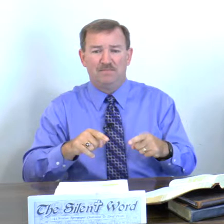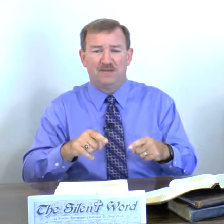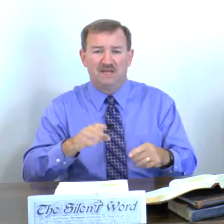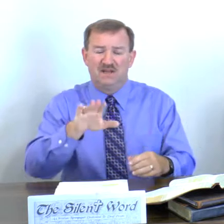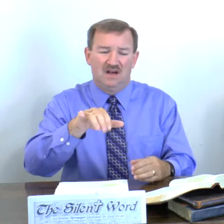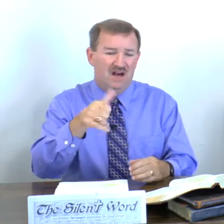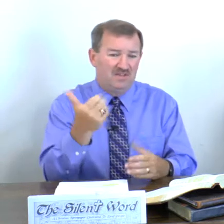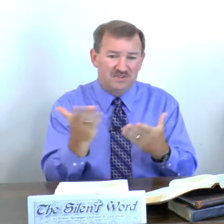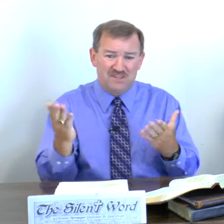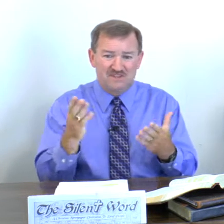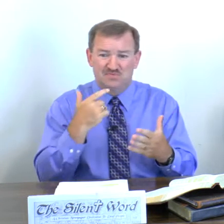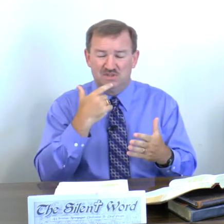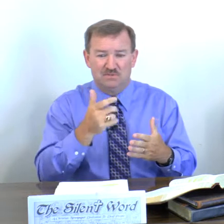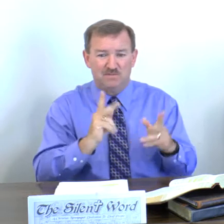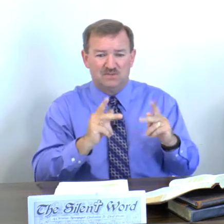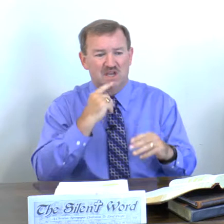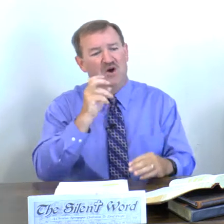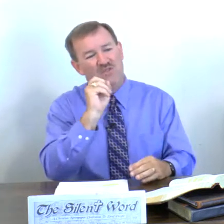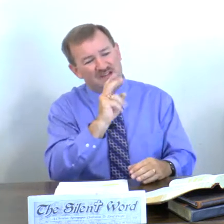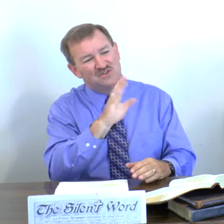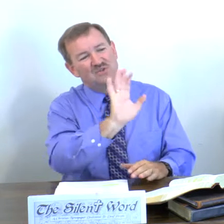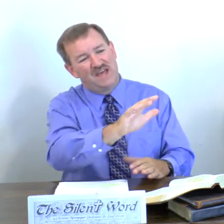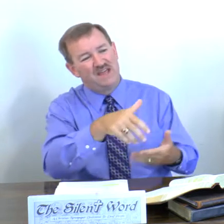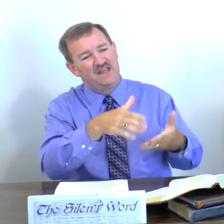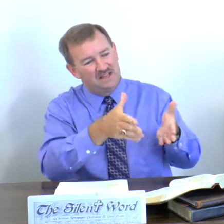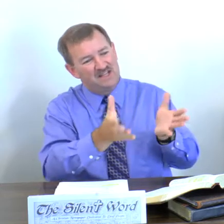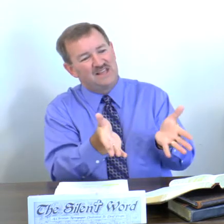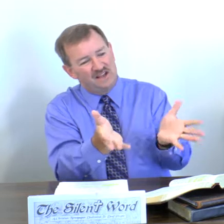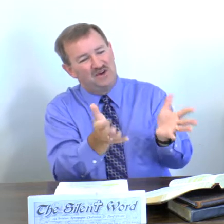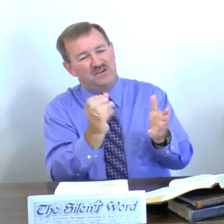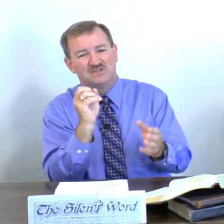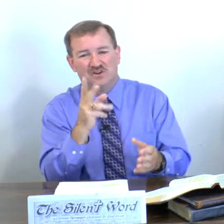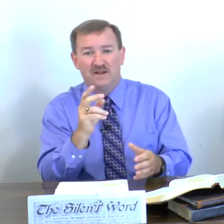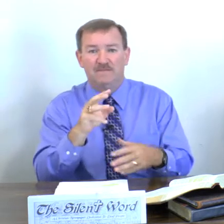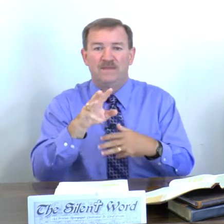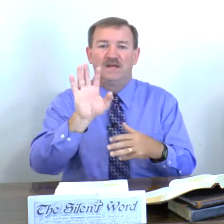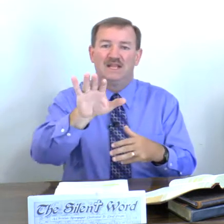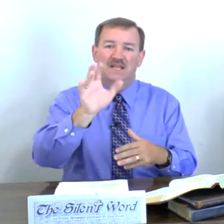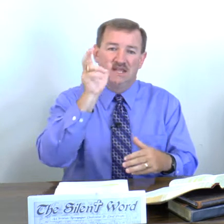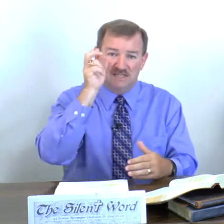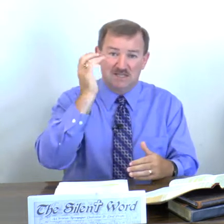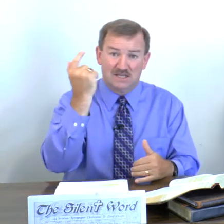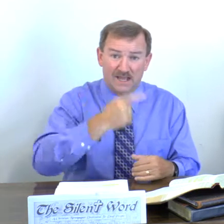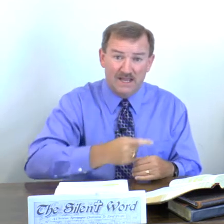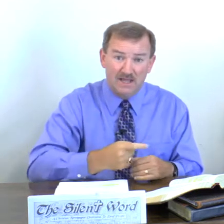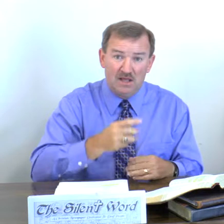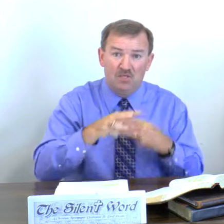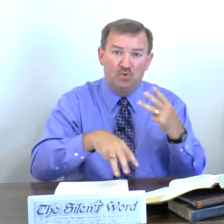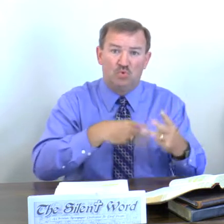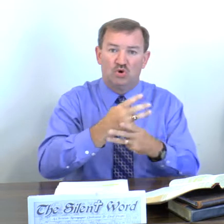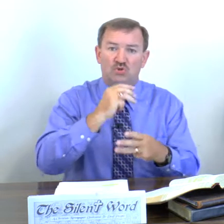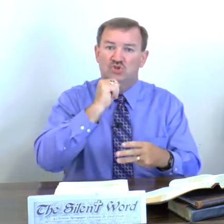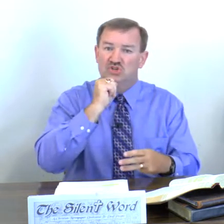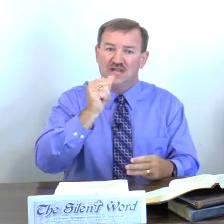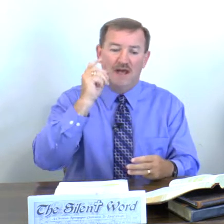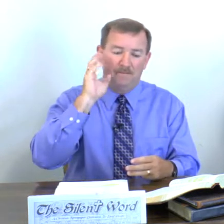happening? Other things, people say, oh, that's okay. Let that go. It's all right. Listen, today, the world should not